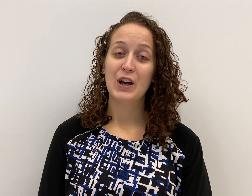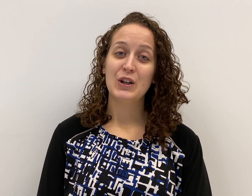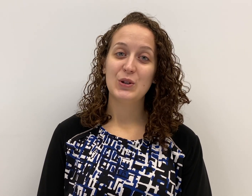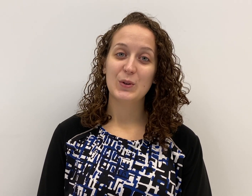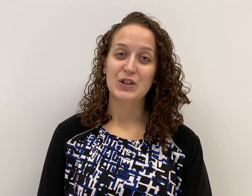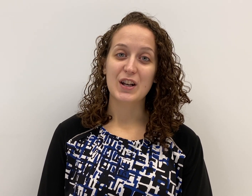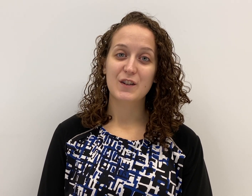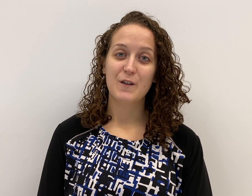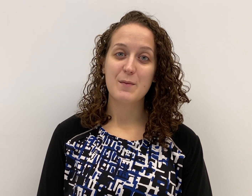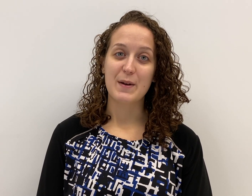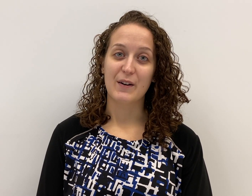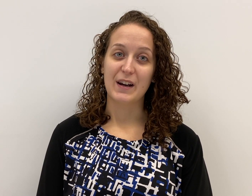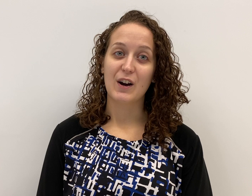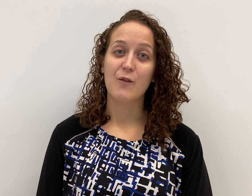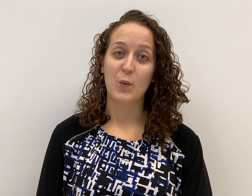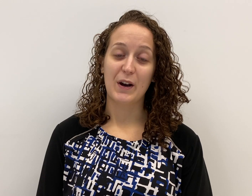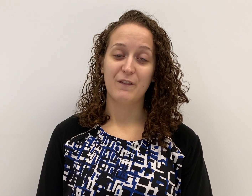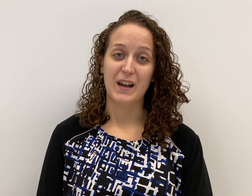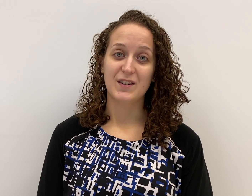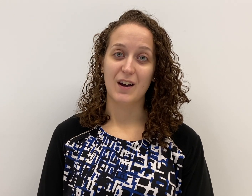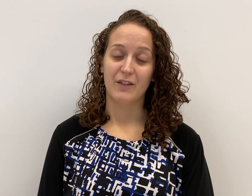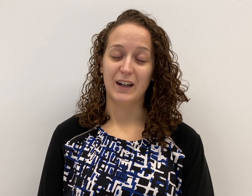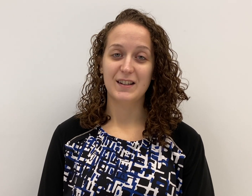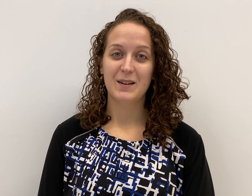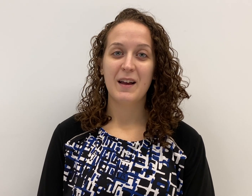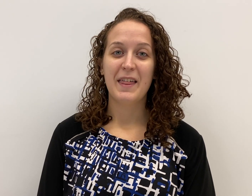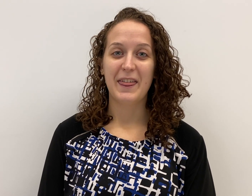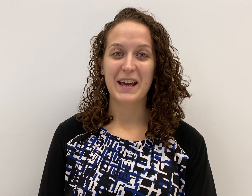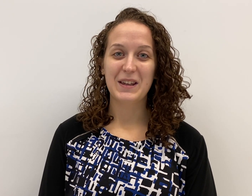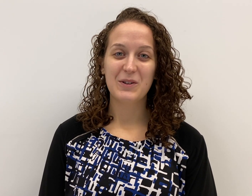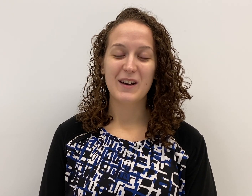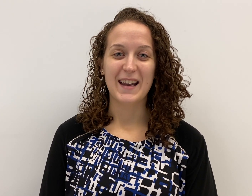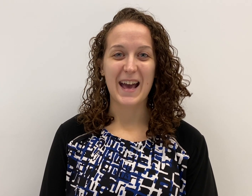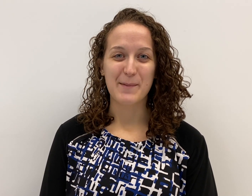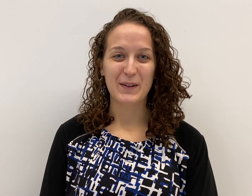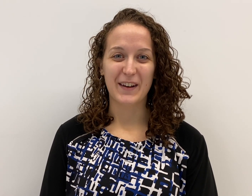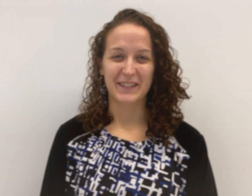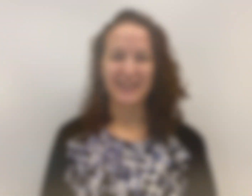to adjust for the barrier of wearing face coverings. Thank you and happy Veterans Day.